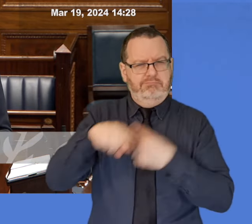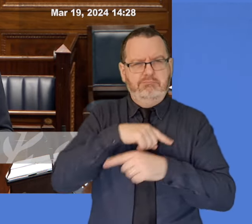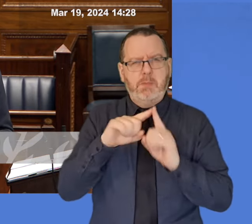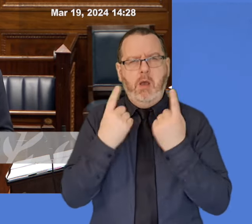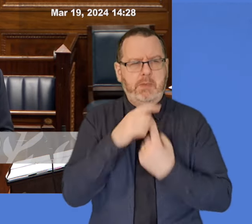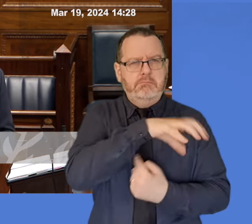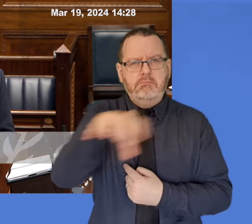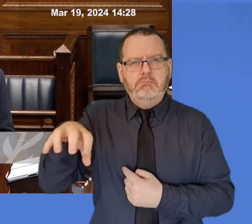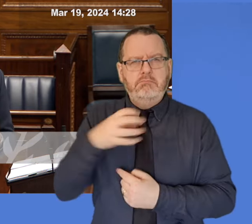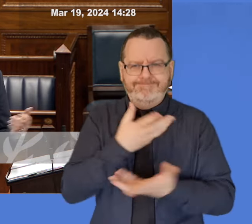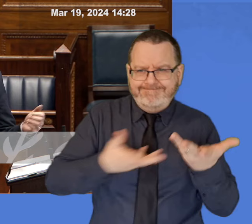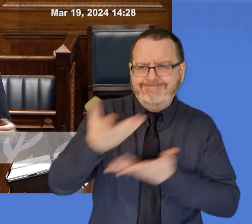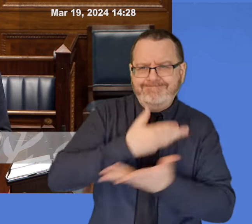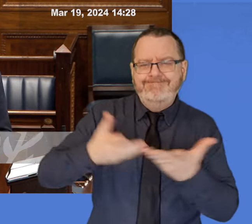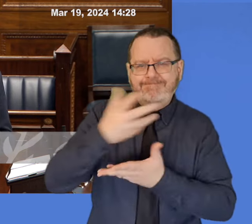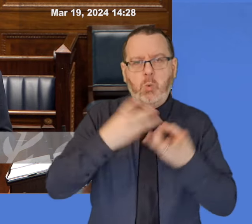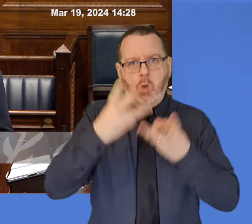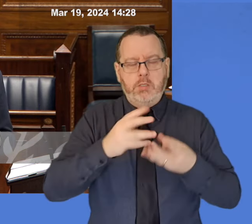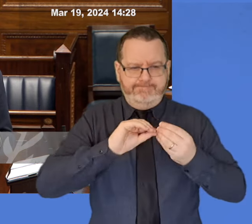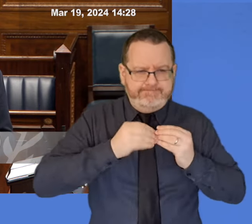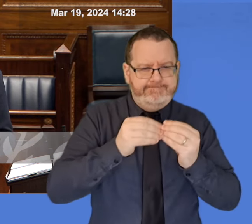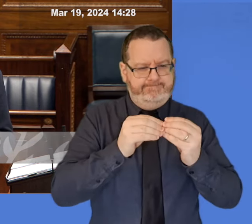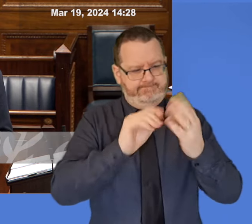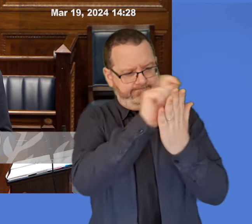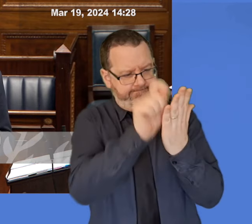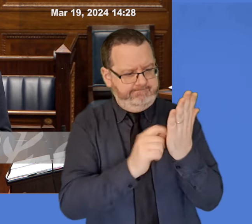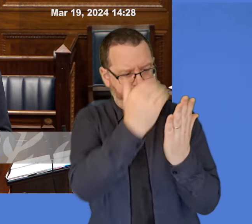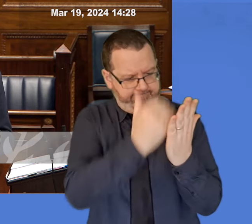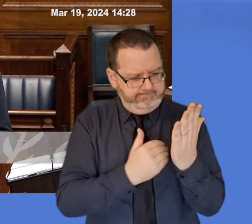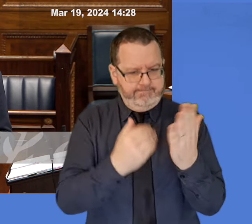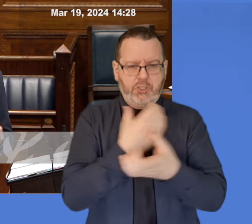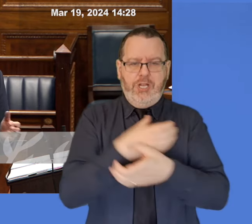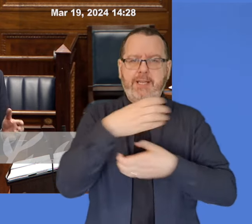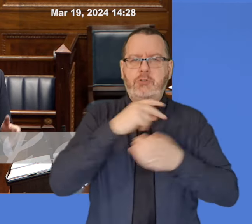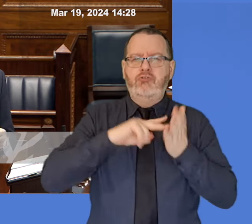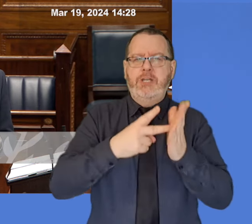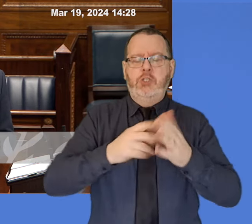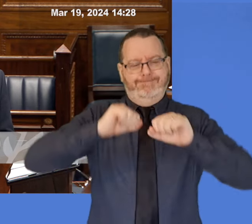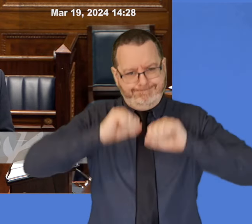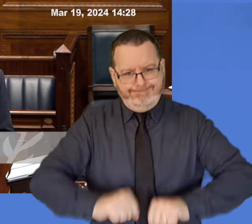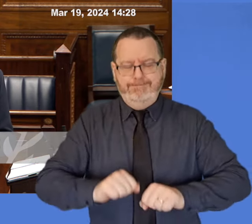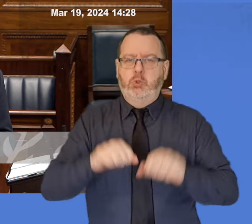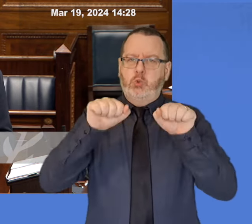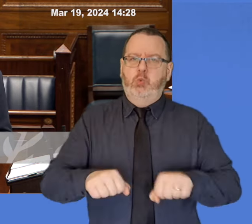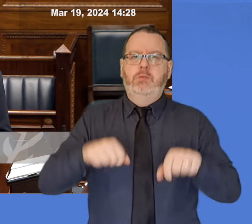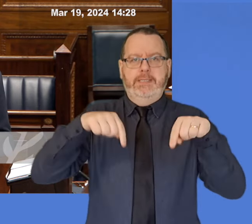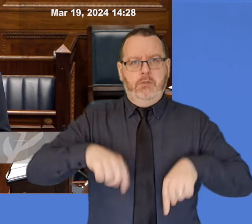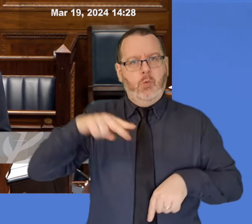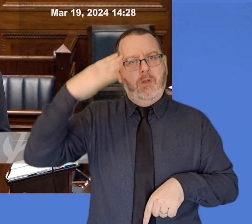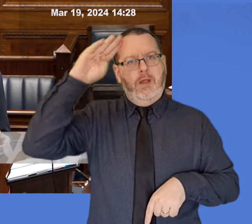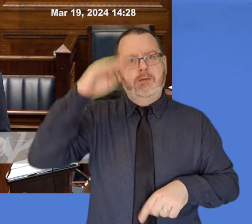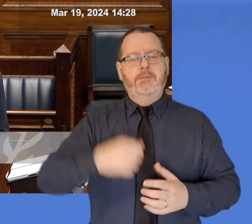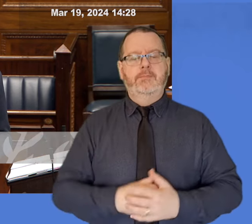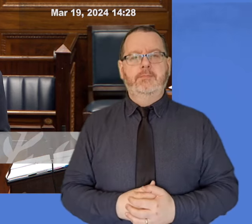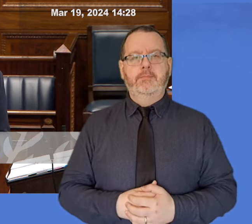continue to work at pace with the other departments around the executive table to make sure that we bring forward a bespoke childcare strategy to suit